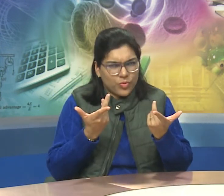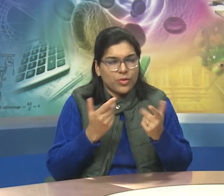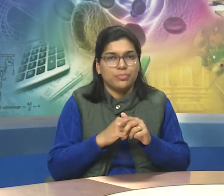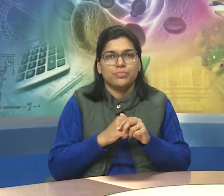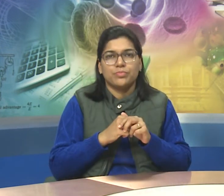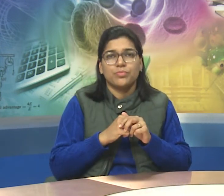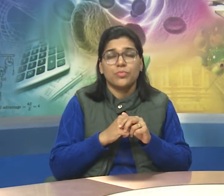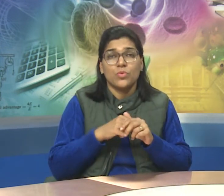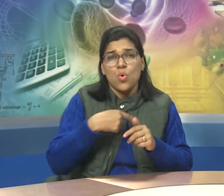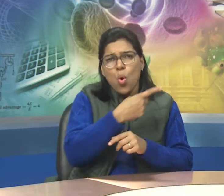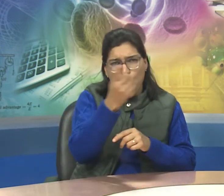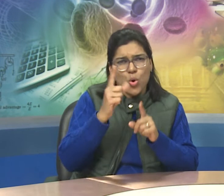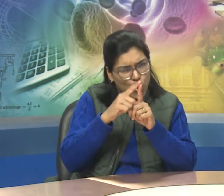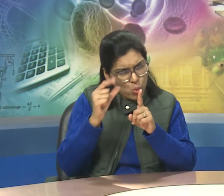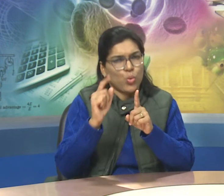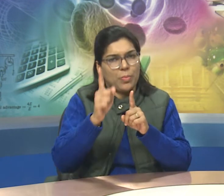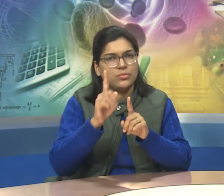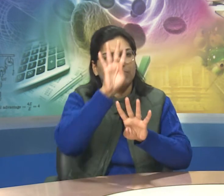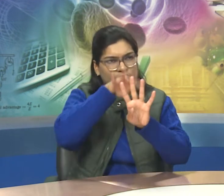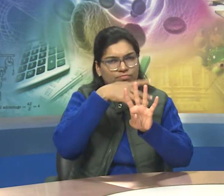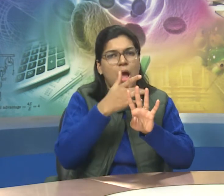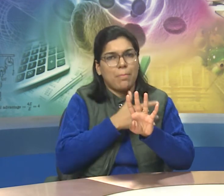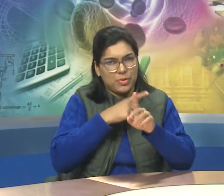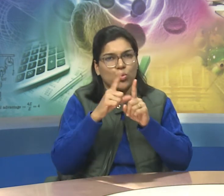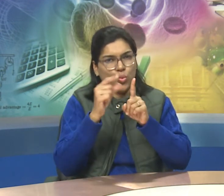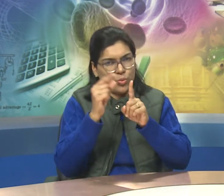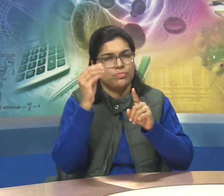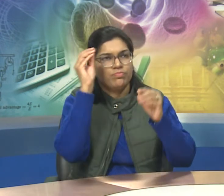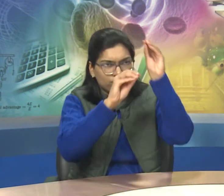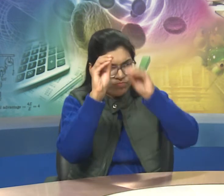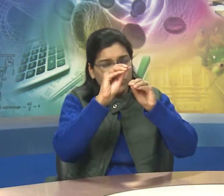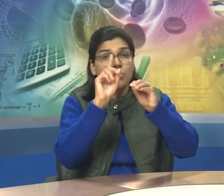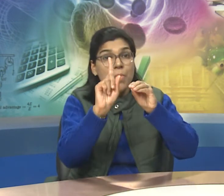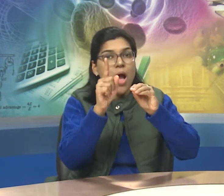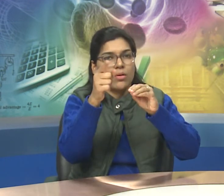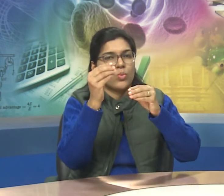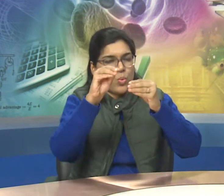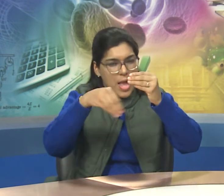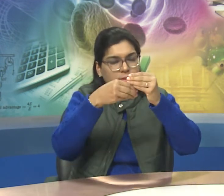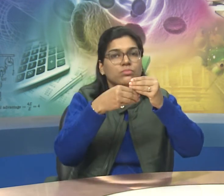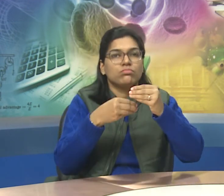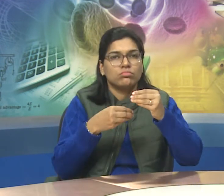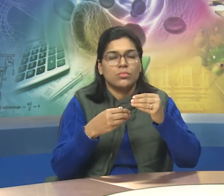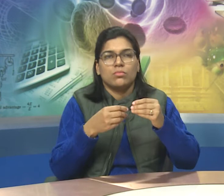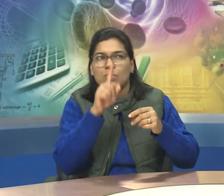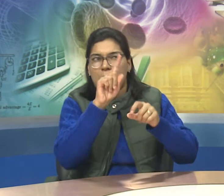of making a time plan. A time plan is